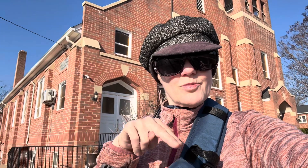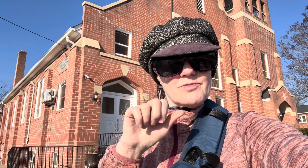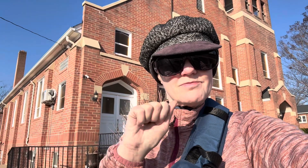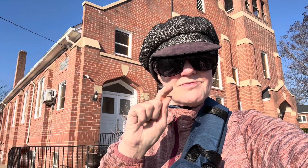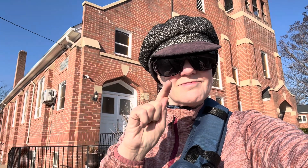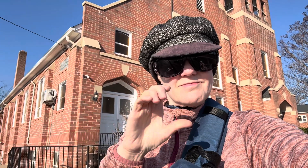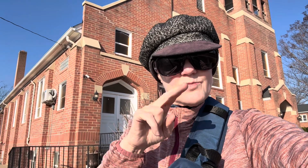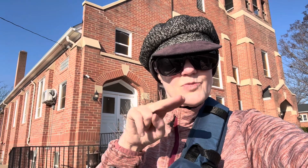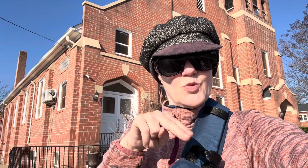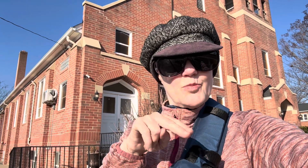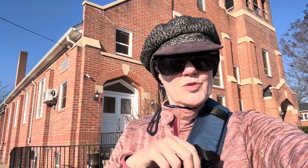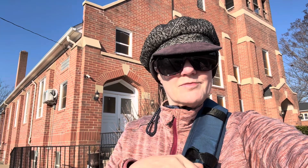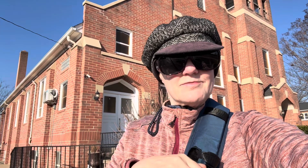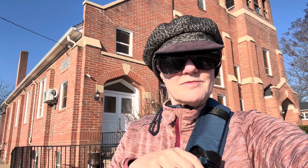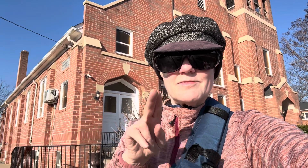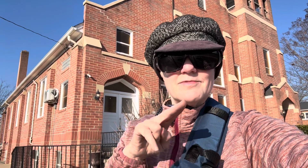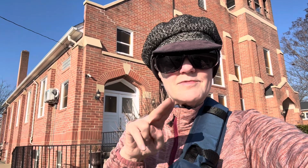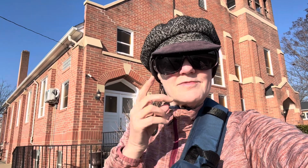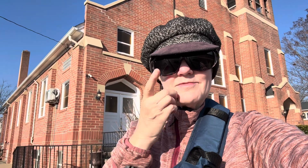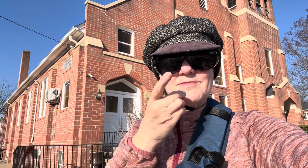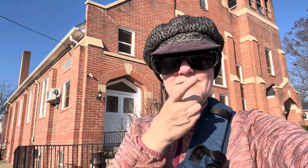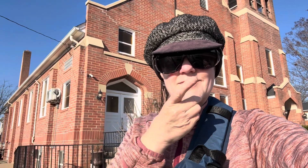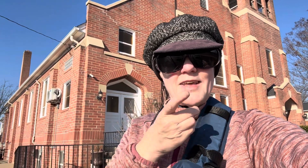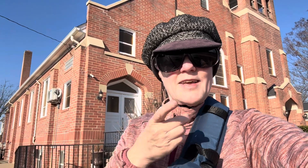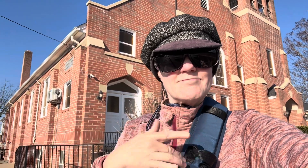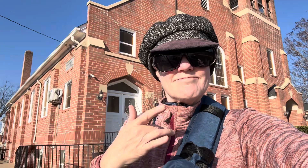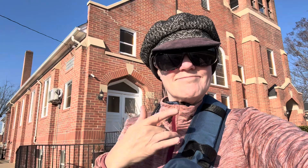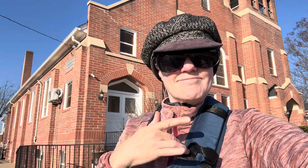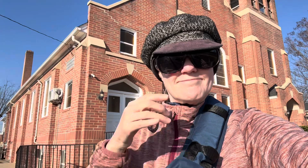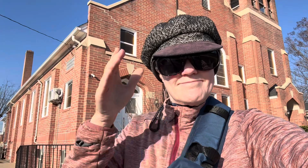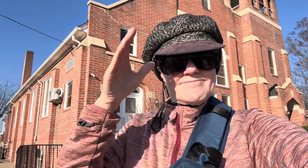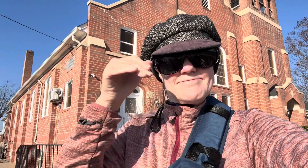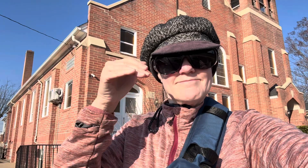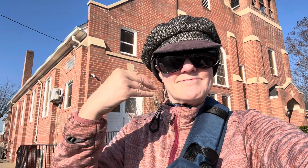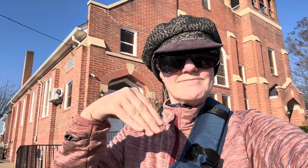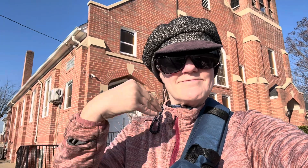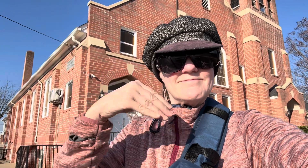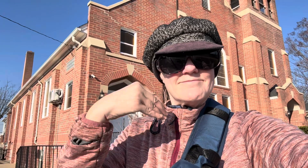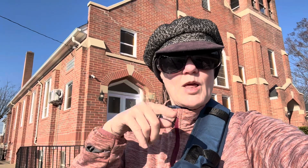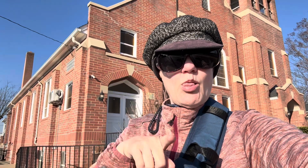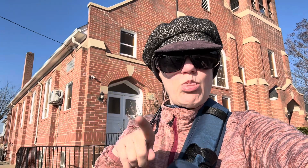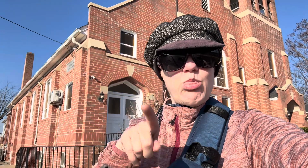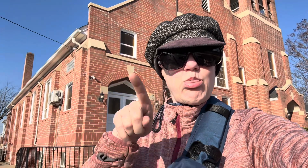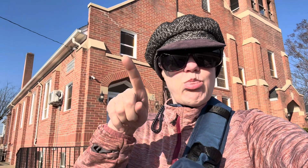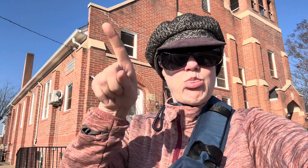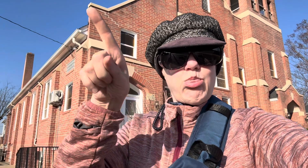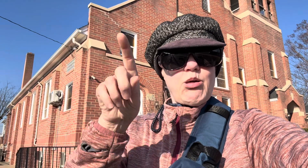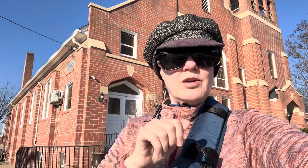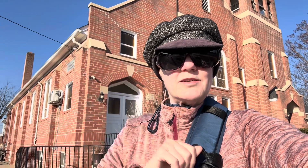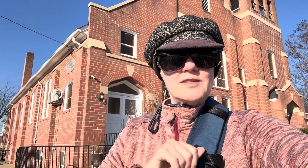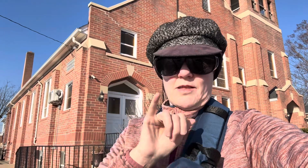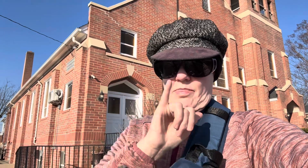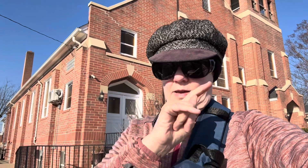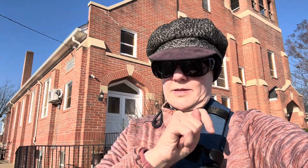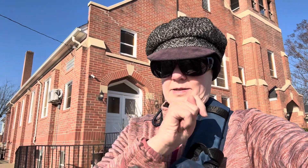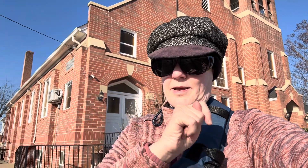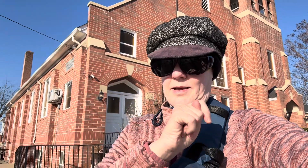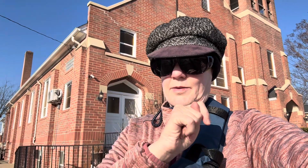his sugar was normal, because he'd been eating the right amount of net carbs. Dale was excited and a little bit stubborn and just started eating